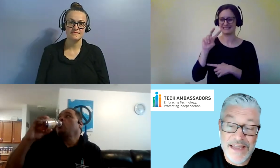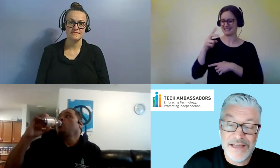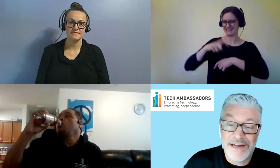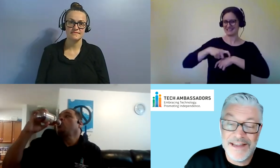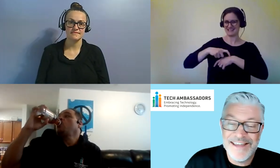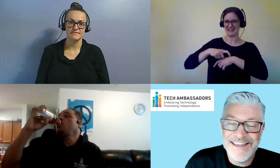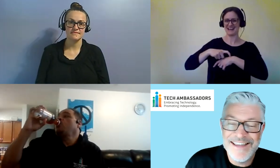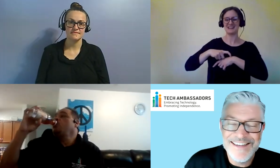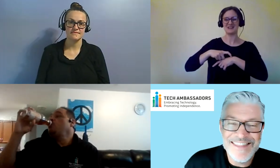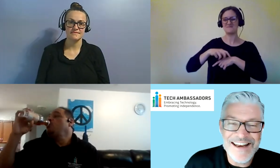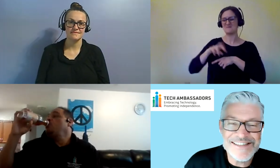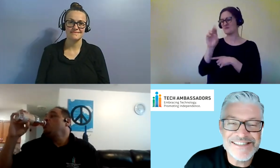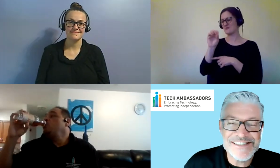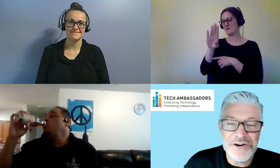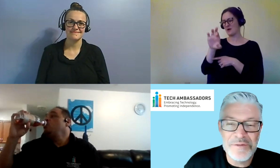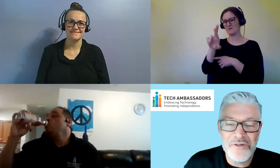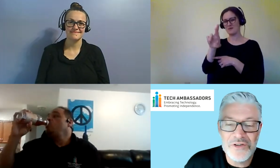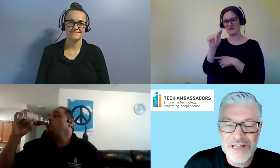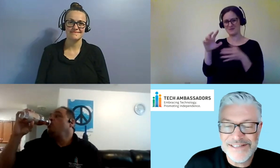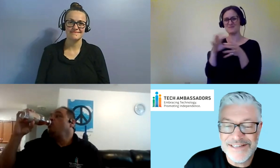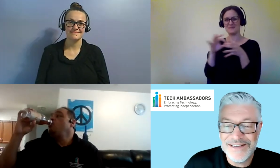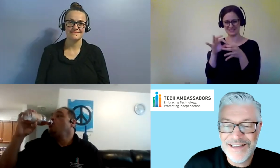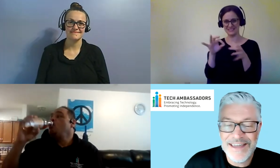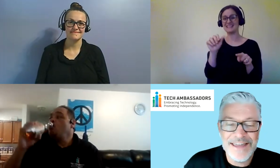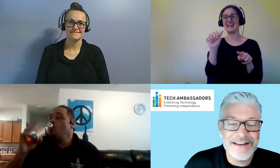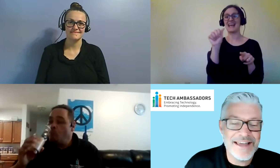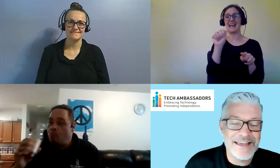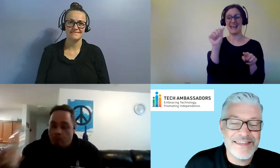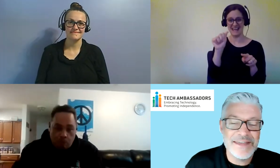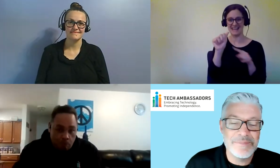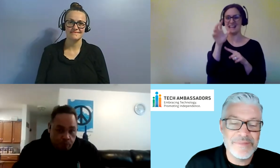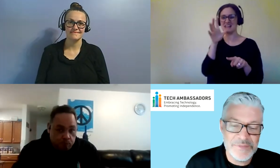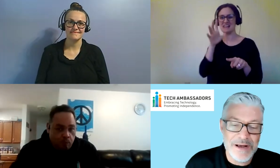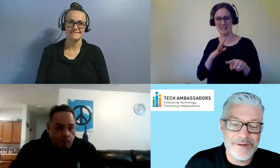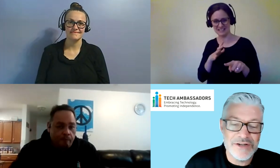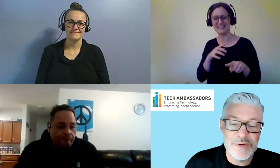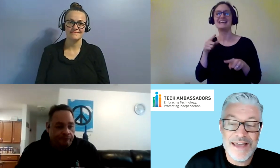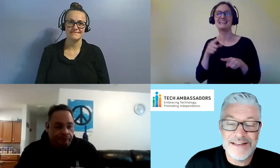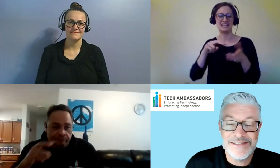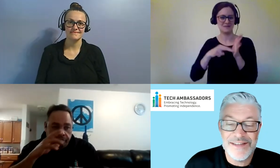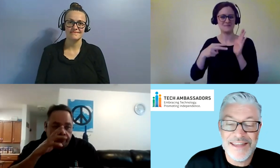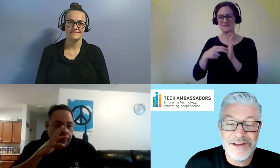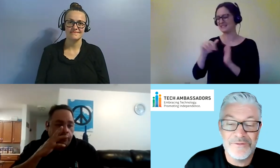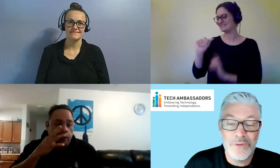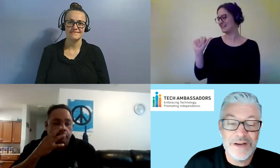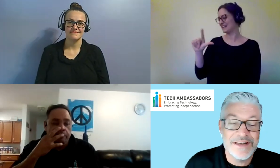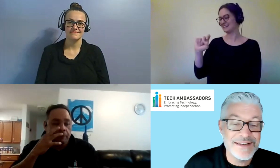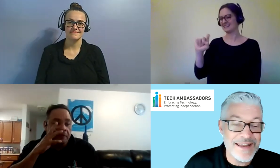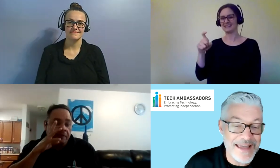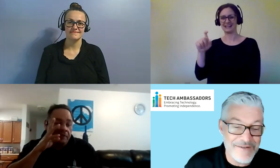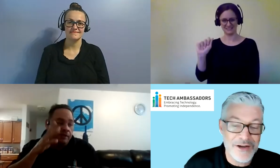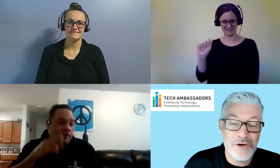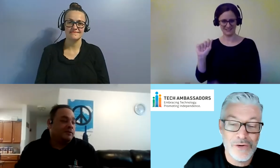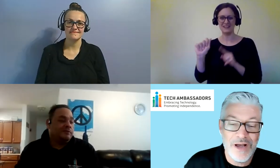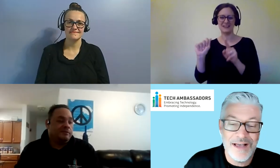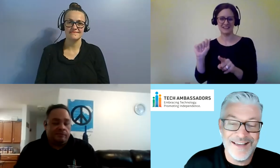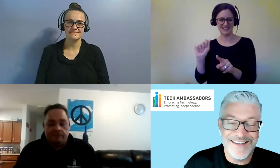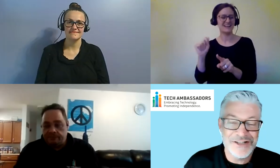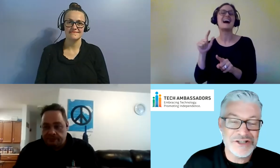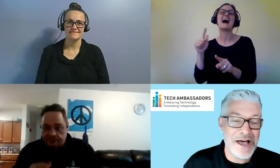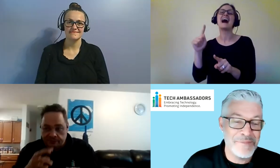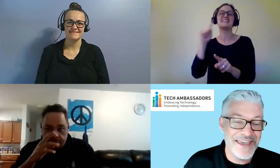to the A-Lady. That is his term for Alexa. And I think he's probably doing that so that he can avoid having